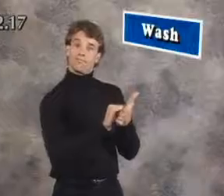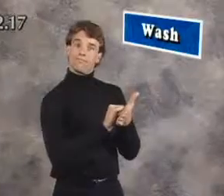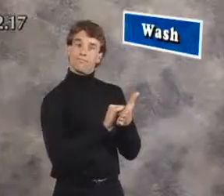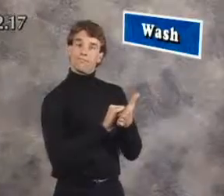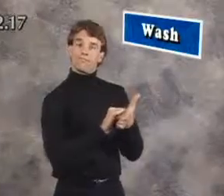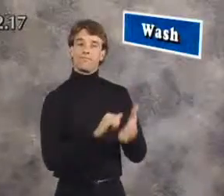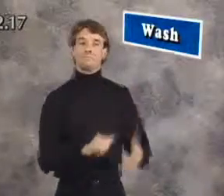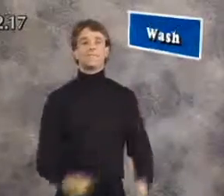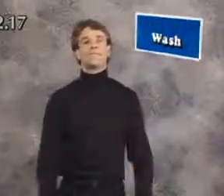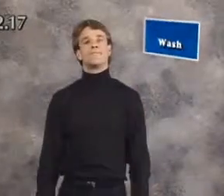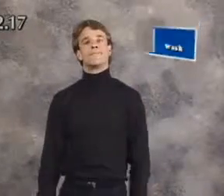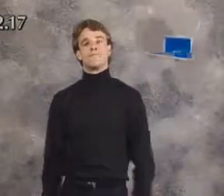Wash.